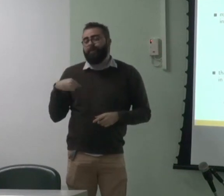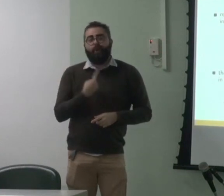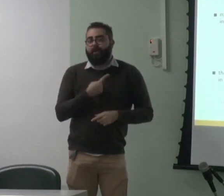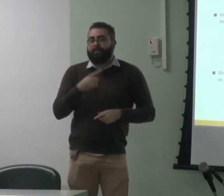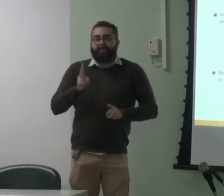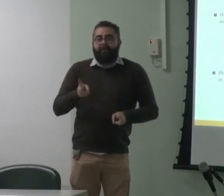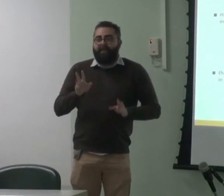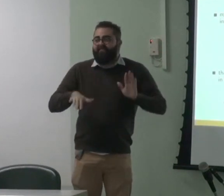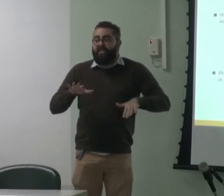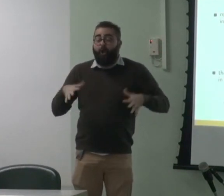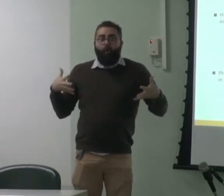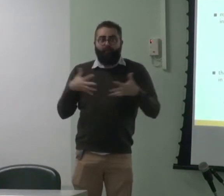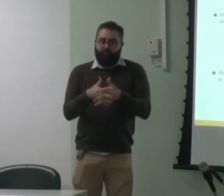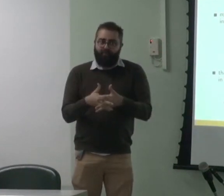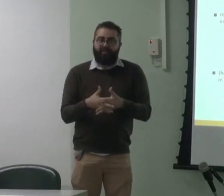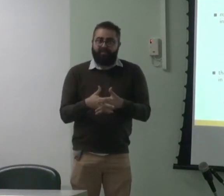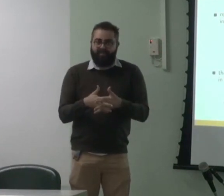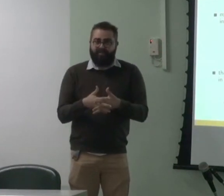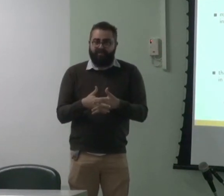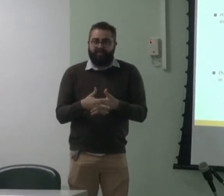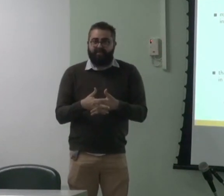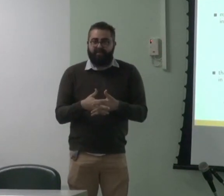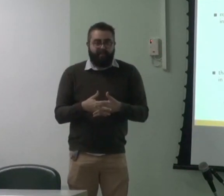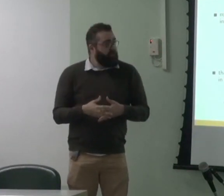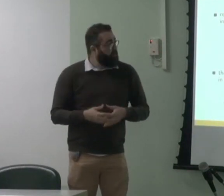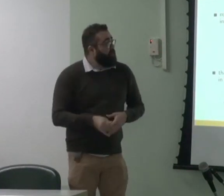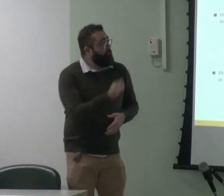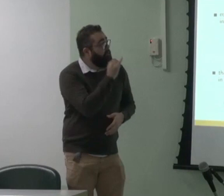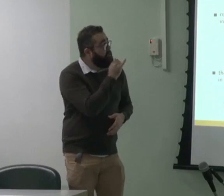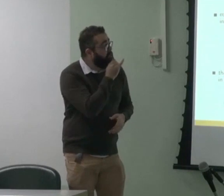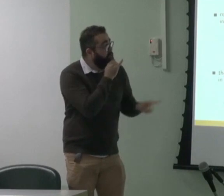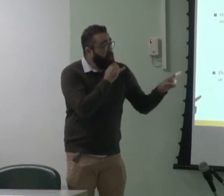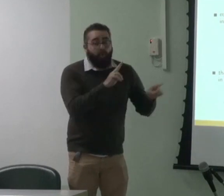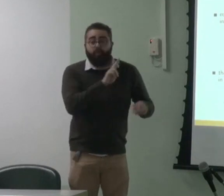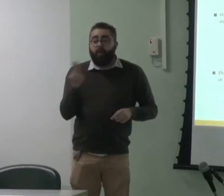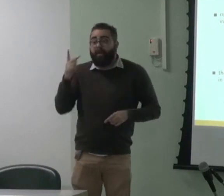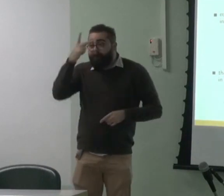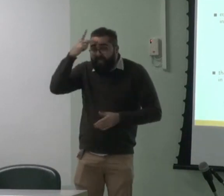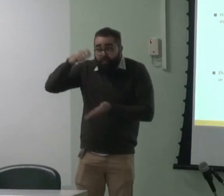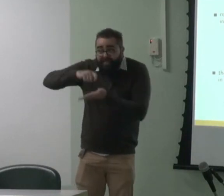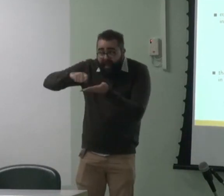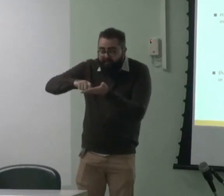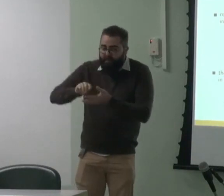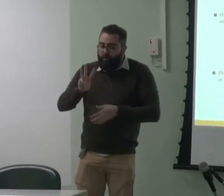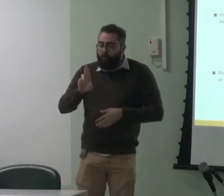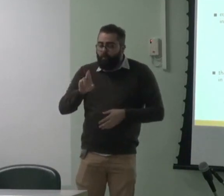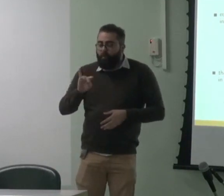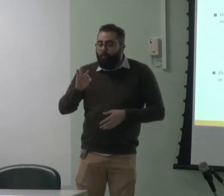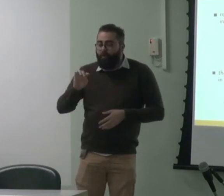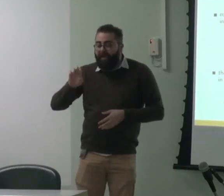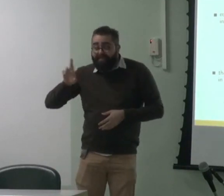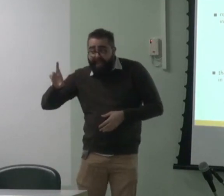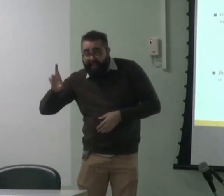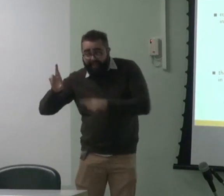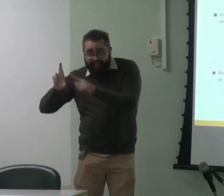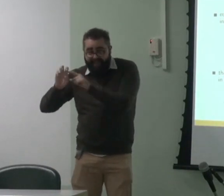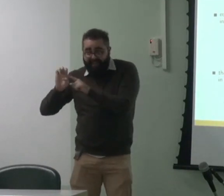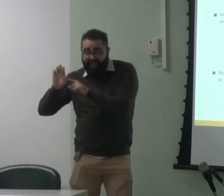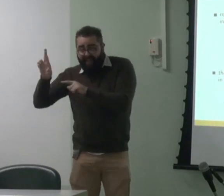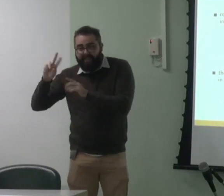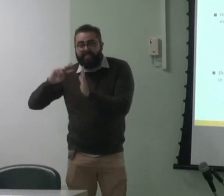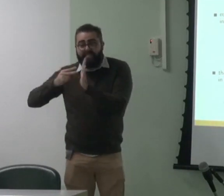There is the agent noun writer and writers, the plural of it, and they both will be assigned the